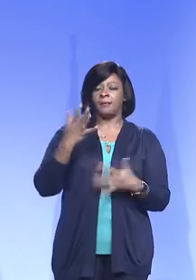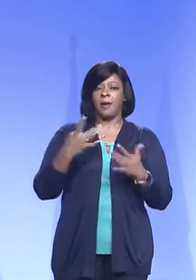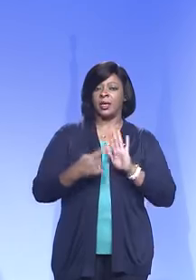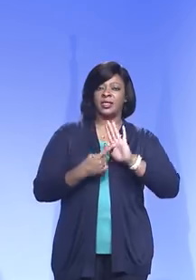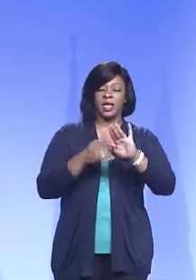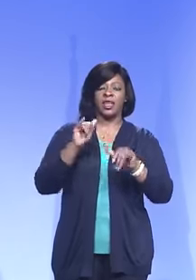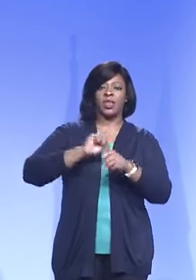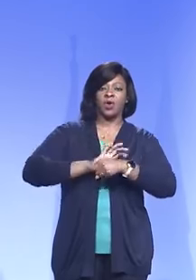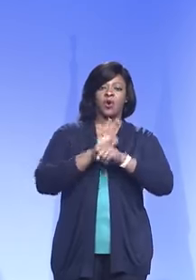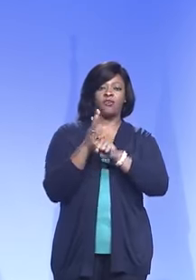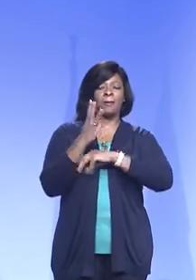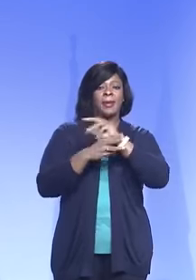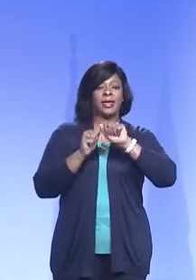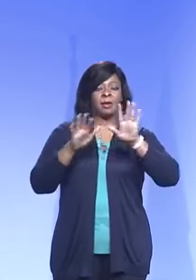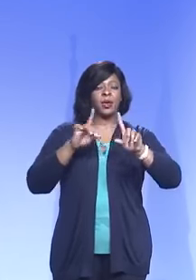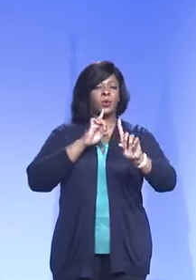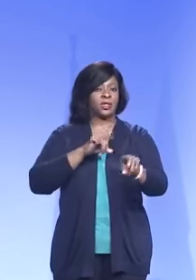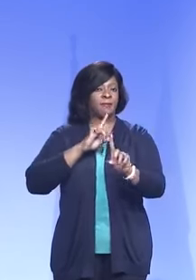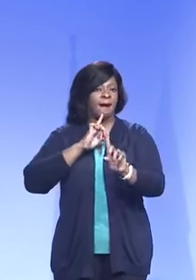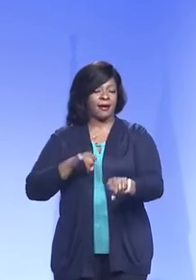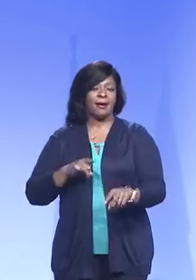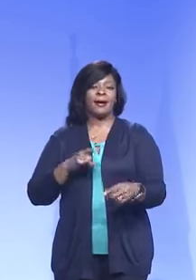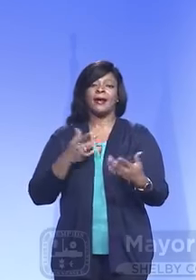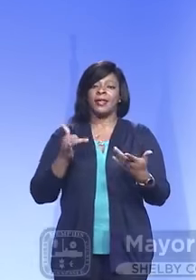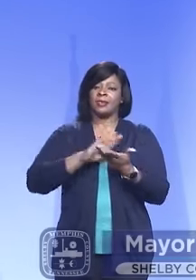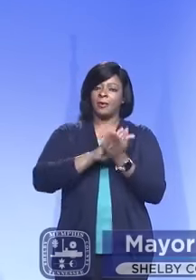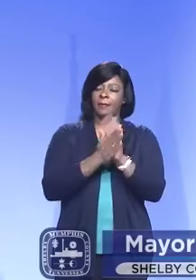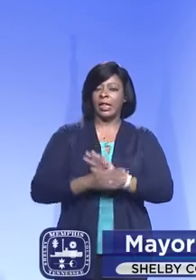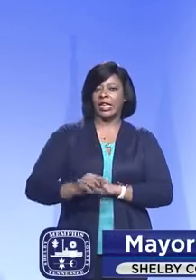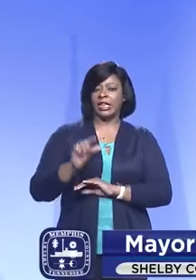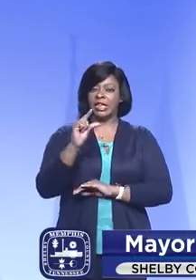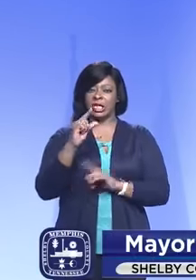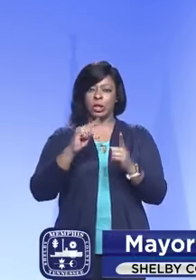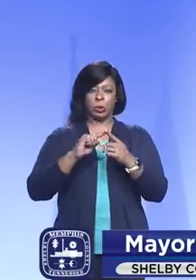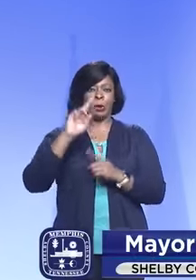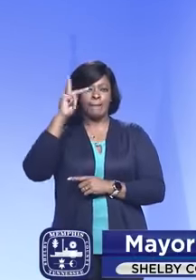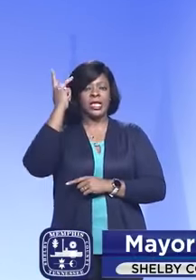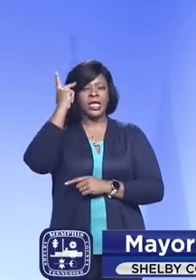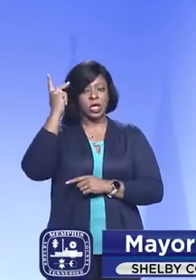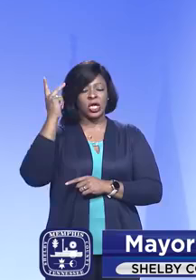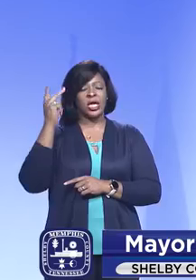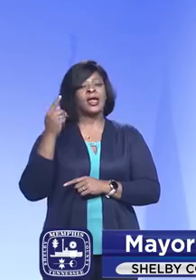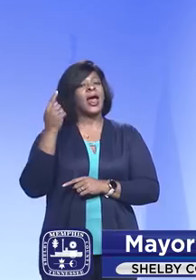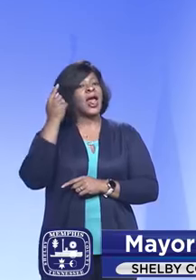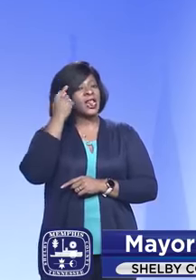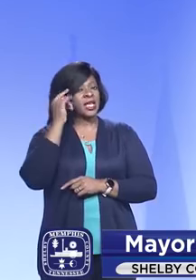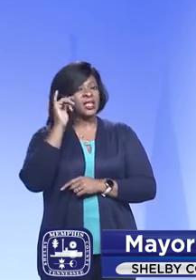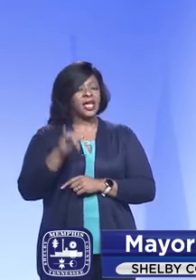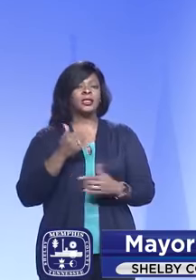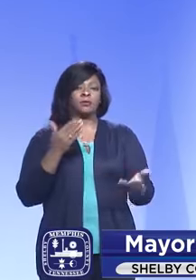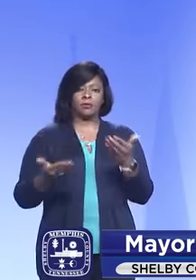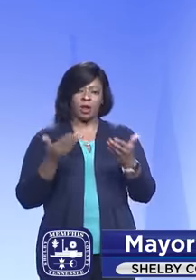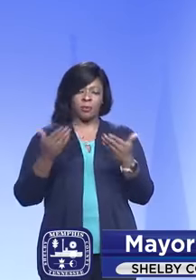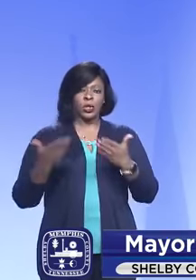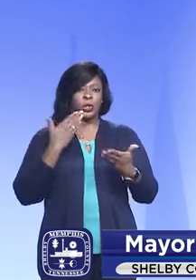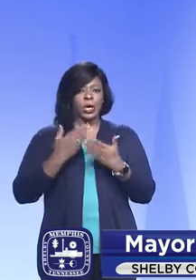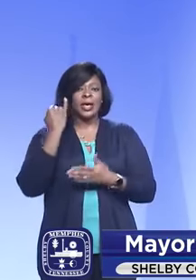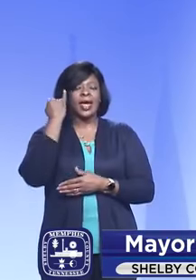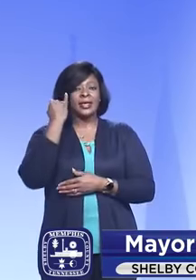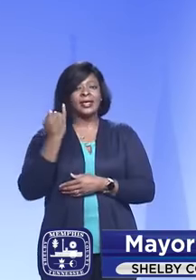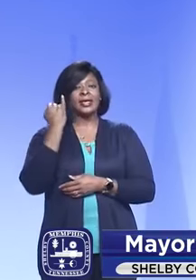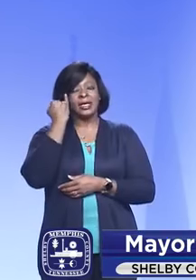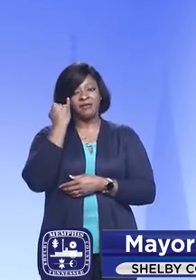the COVID pandemic response has become a little too political. I think that it's probably a good idea